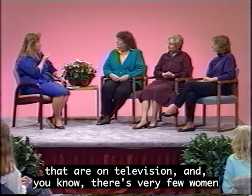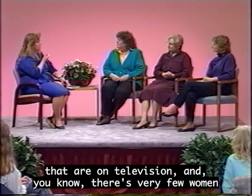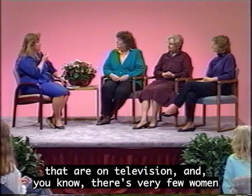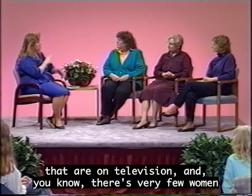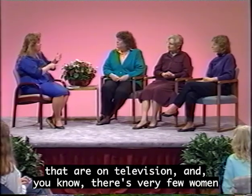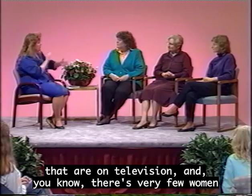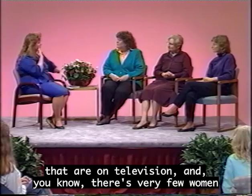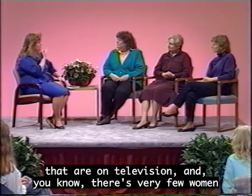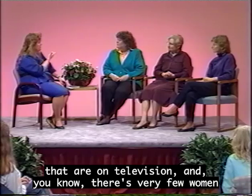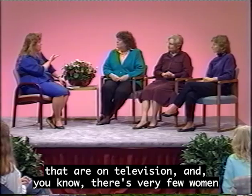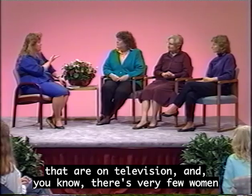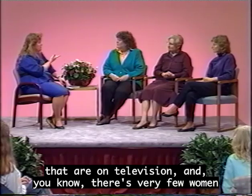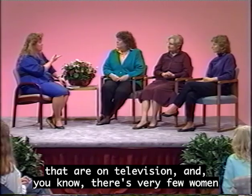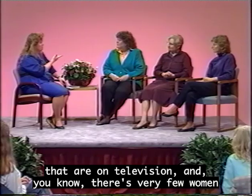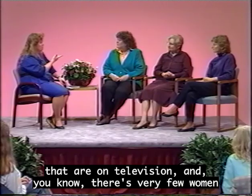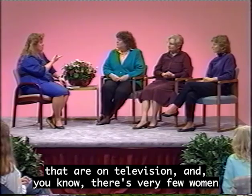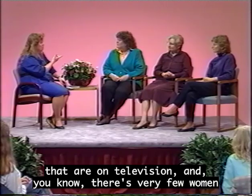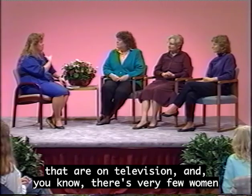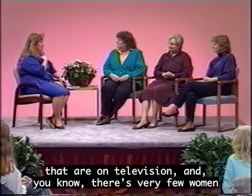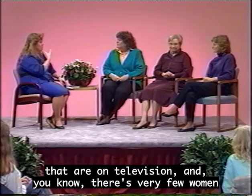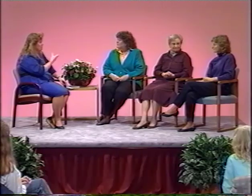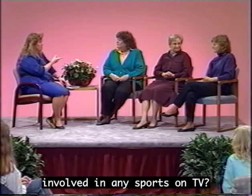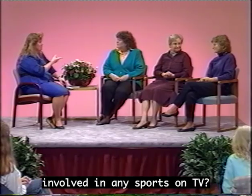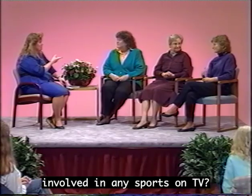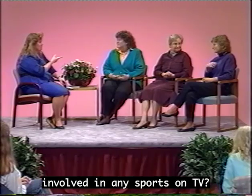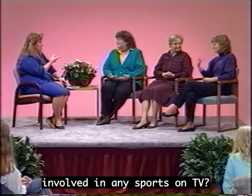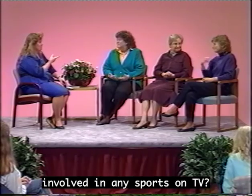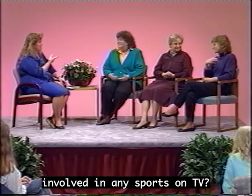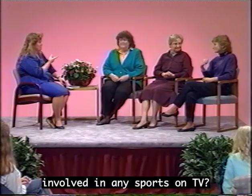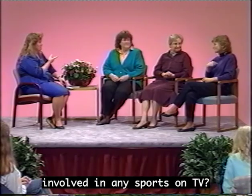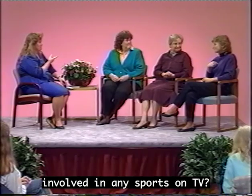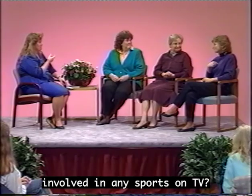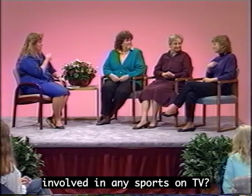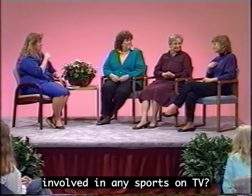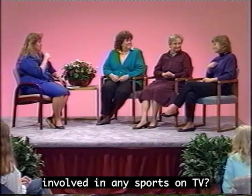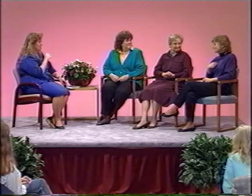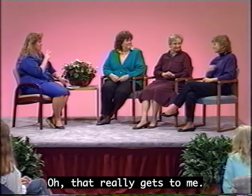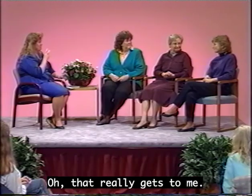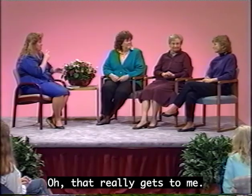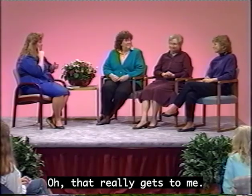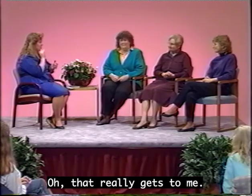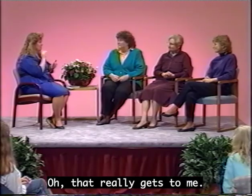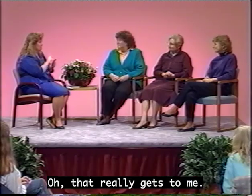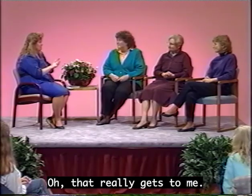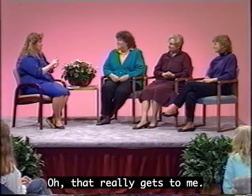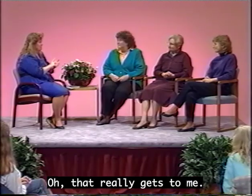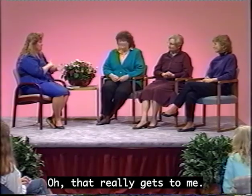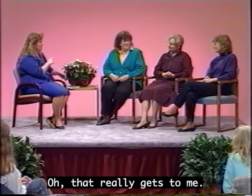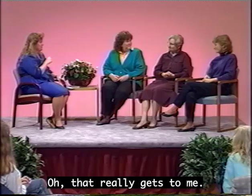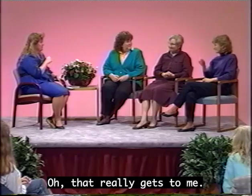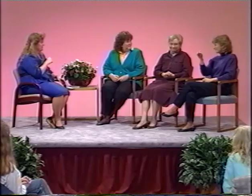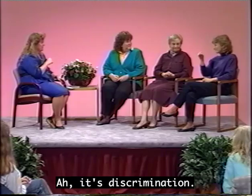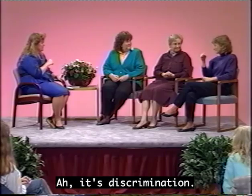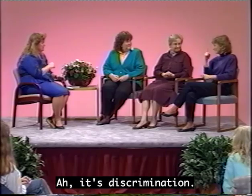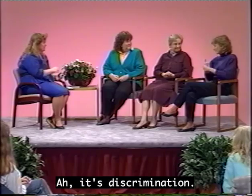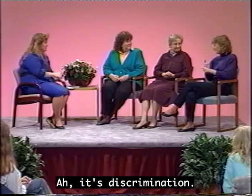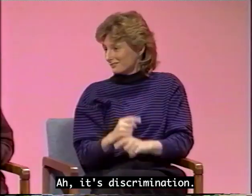on television? And there's very few women involved in any sports on TV. Oh, that really gets to me. It's